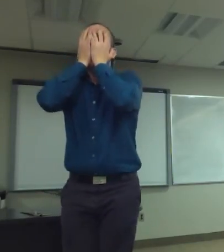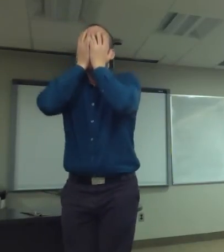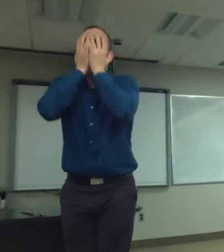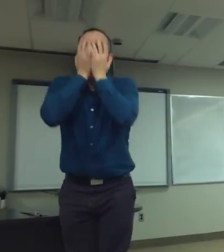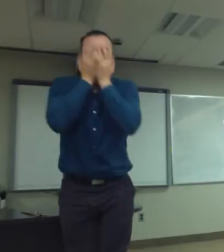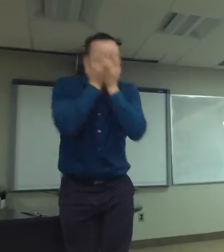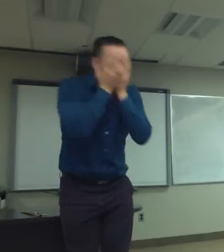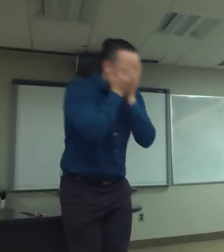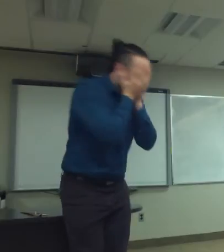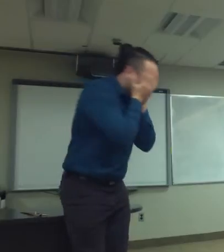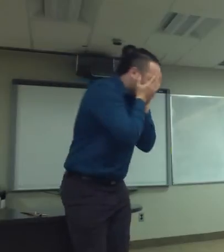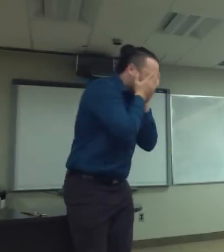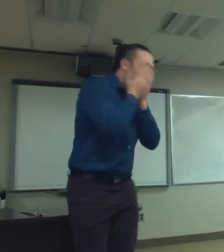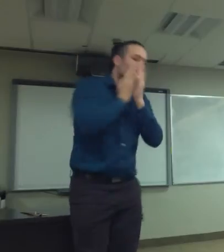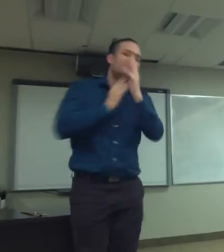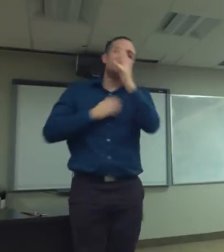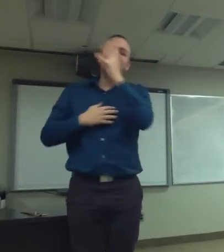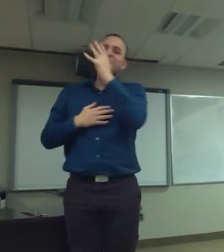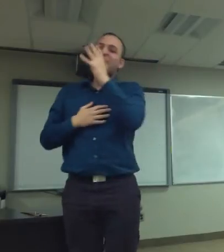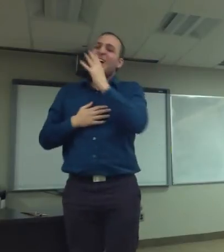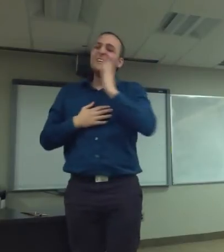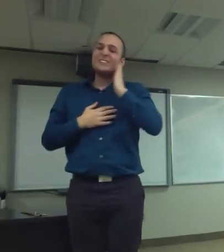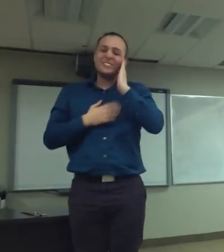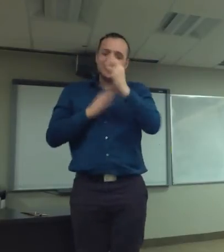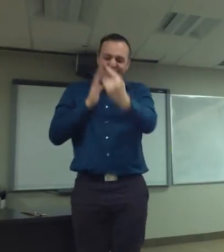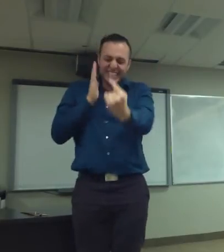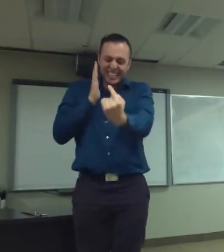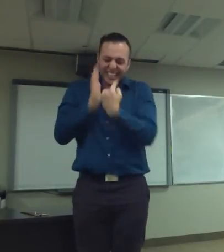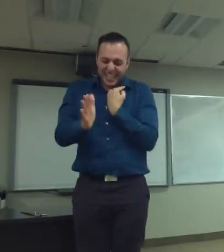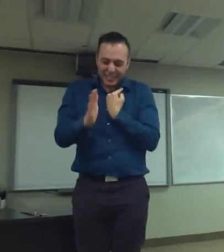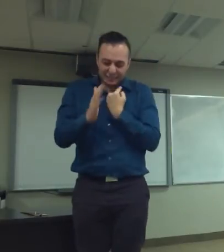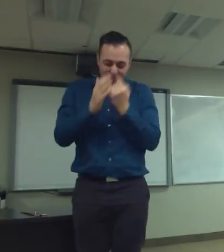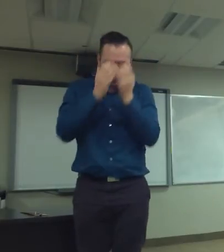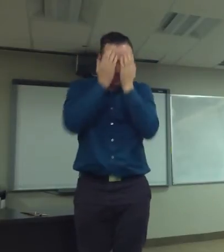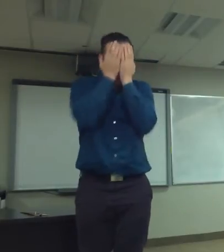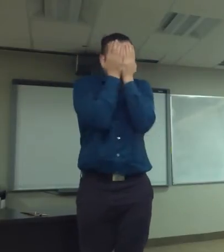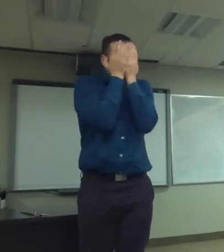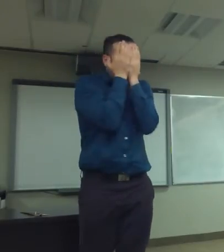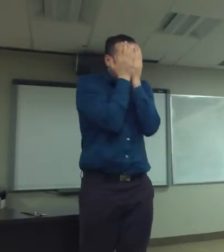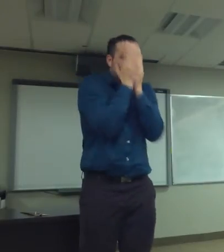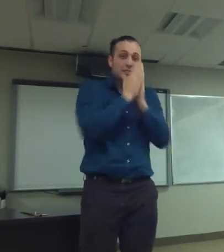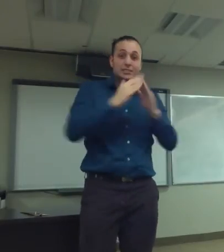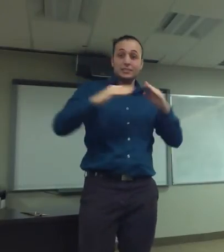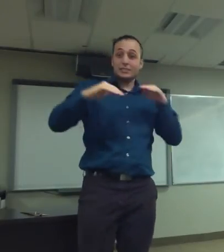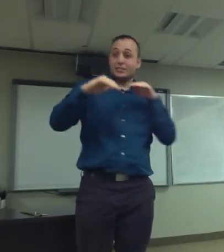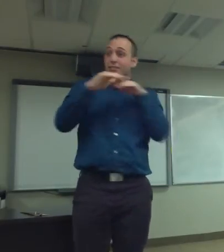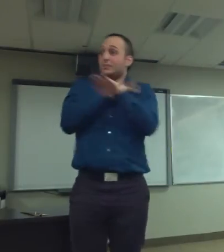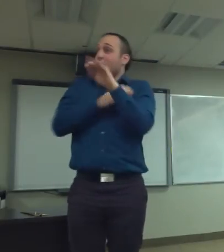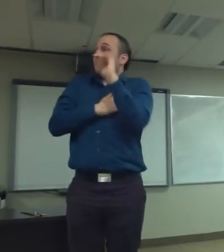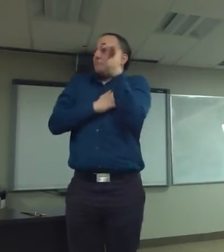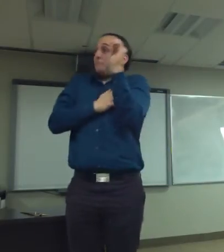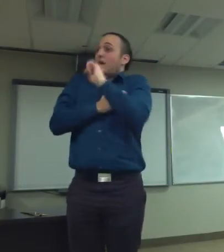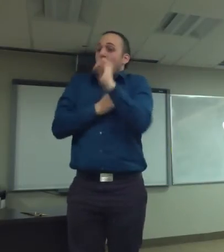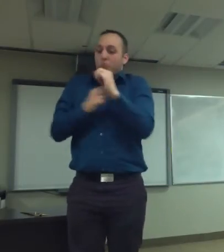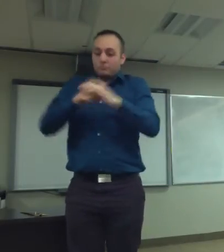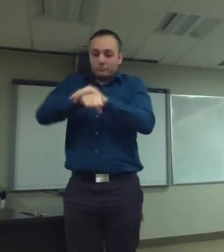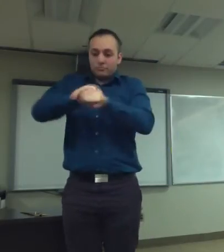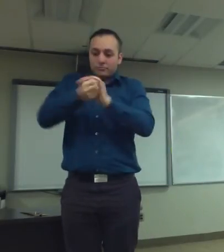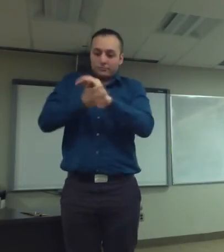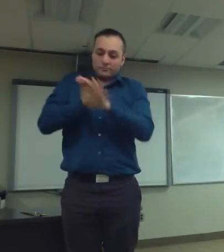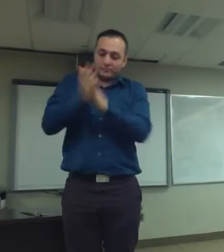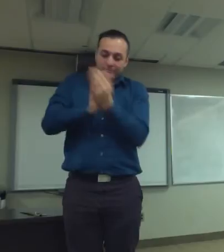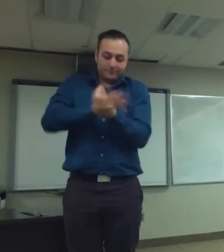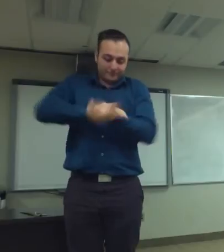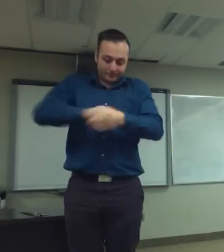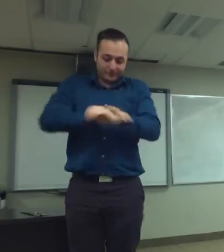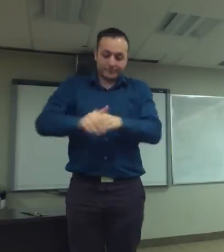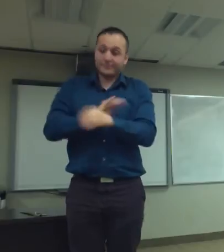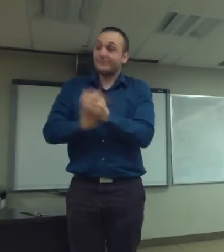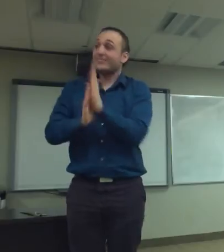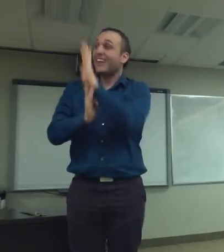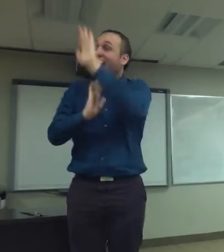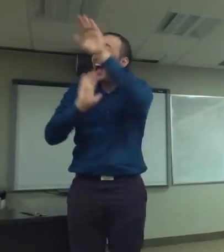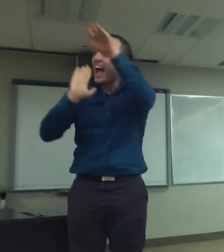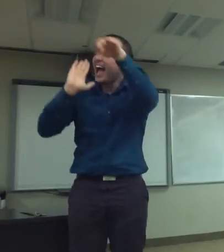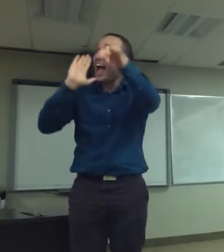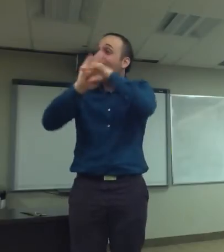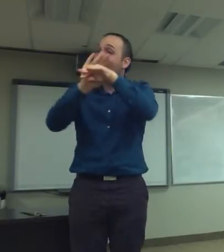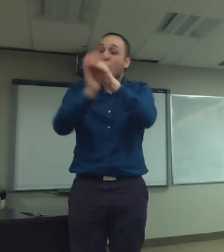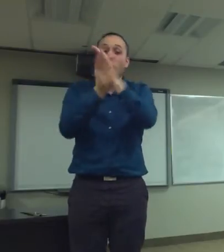going to kill me." So she ran into the bathroom and washed her hands for half an hour.